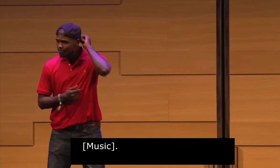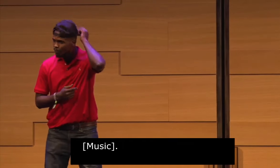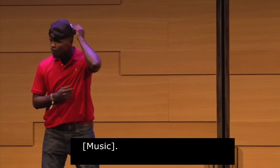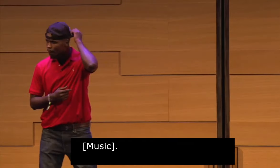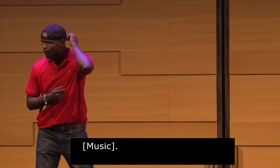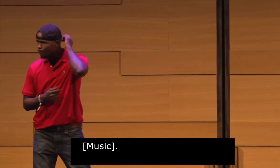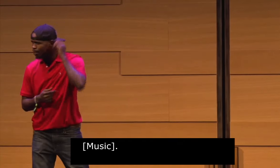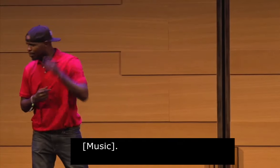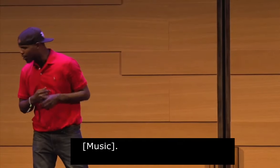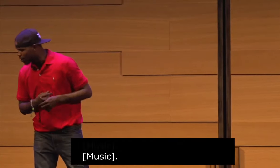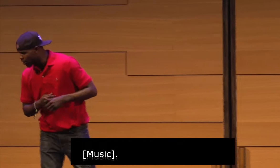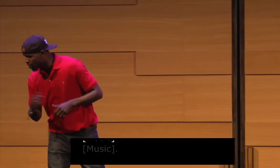And we back.